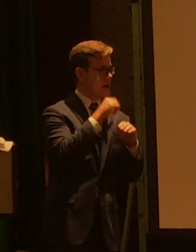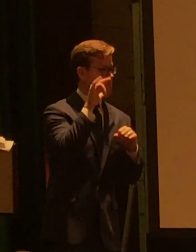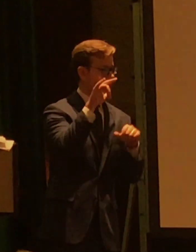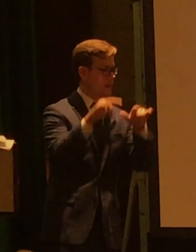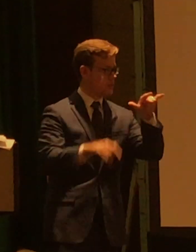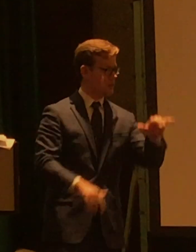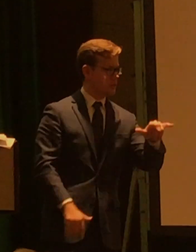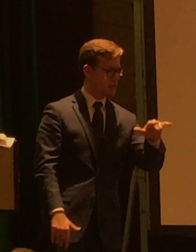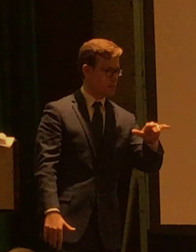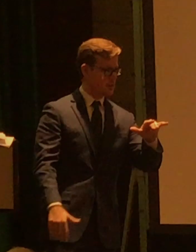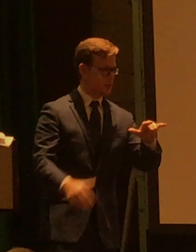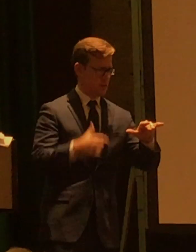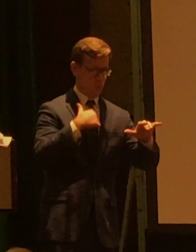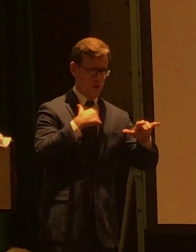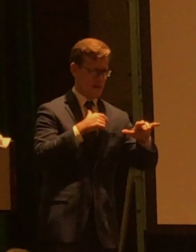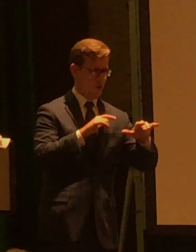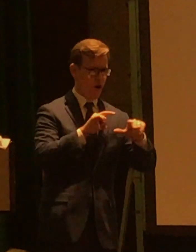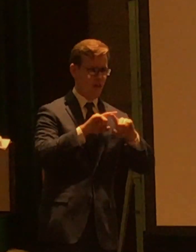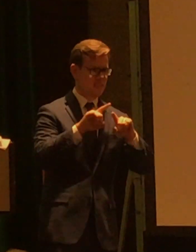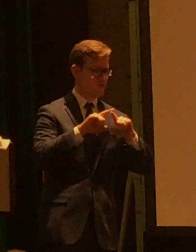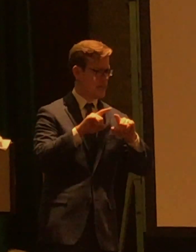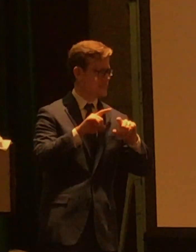For example, we'd have a